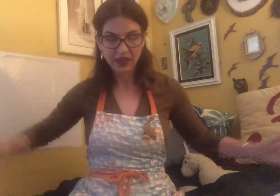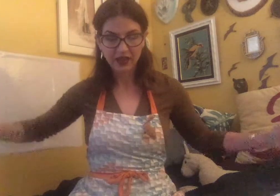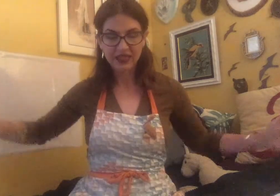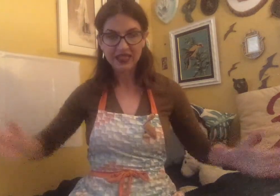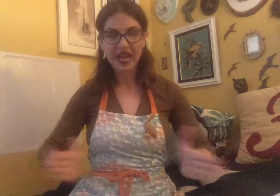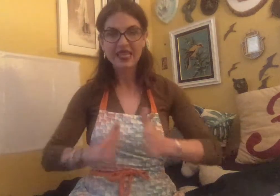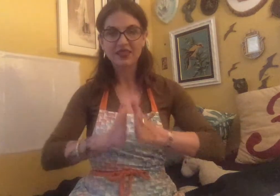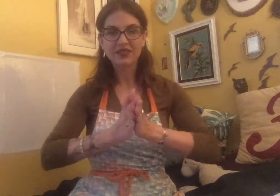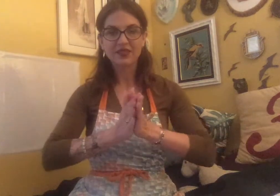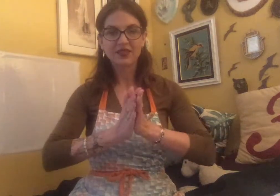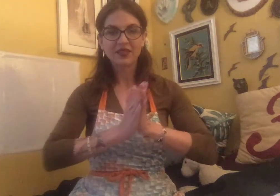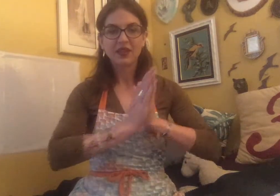Nice.